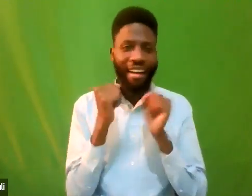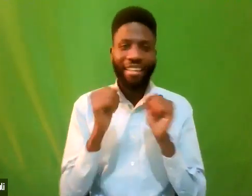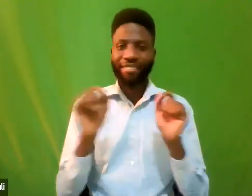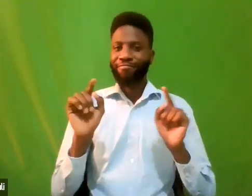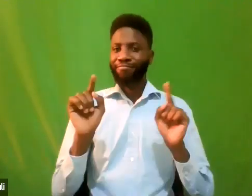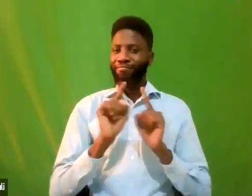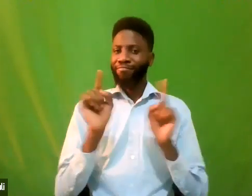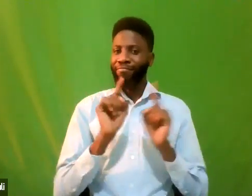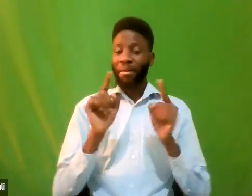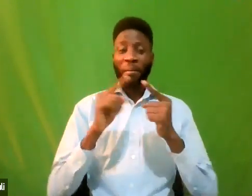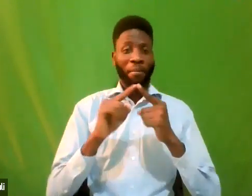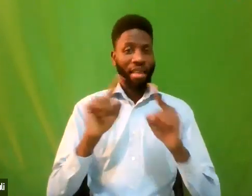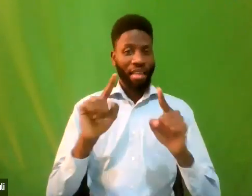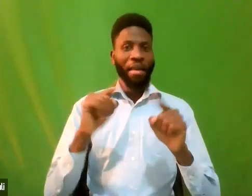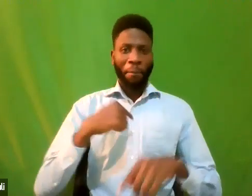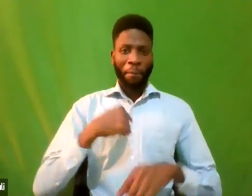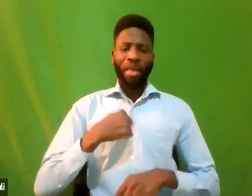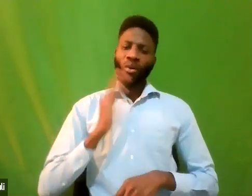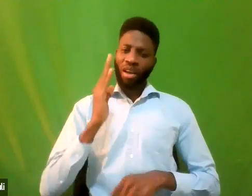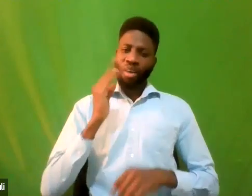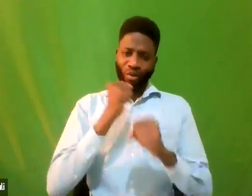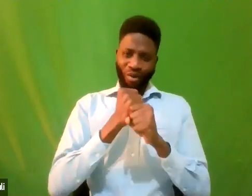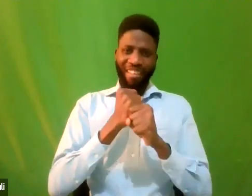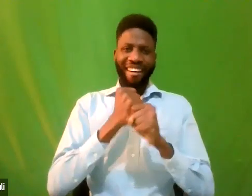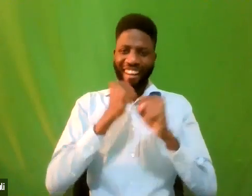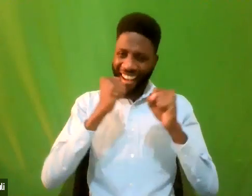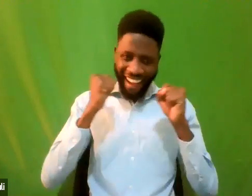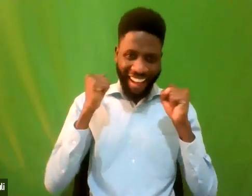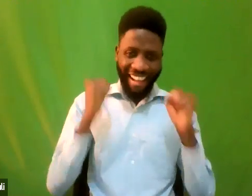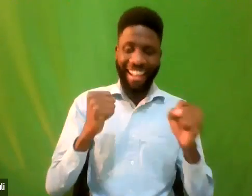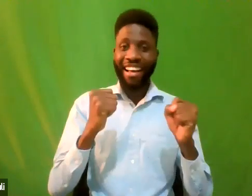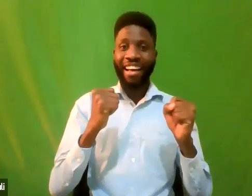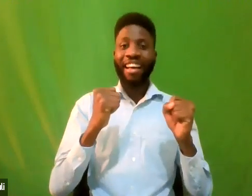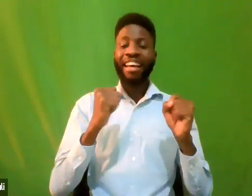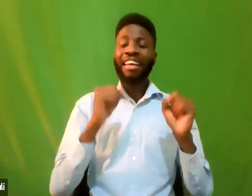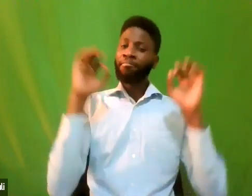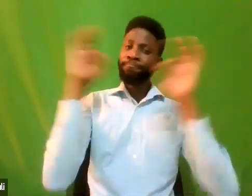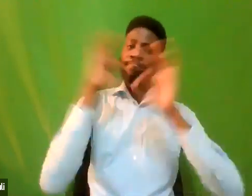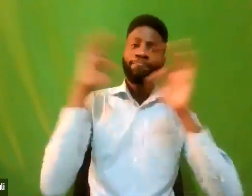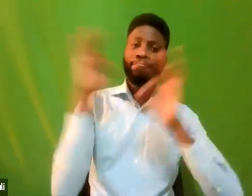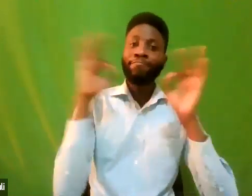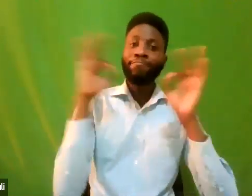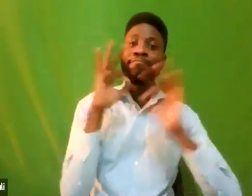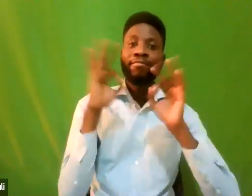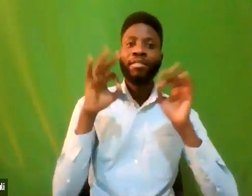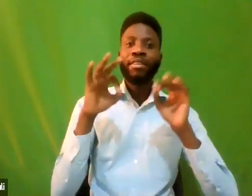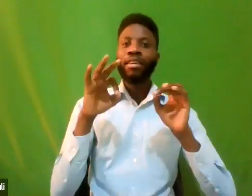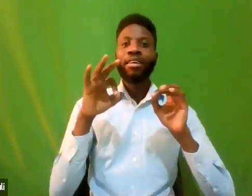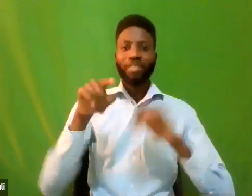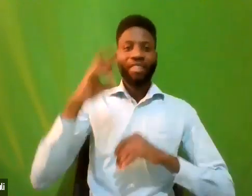But I will do something amazing. I will do something amazing that will rebrand me forever. I mean, I give an